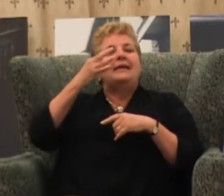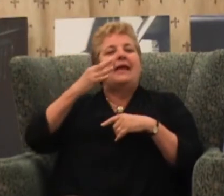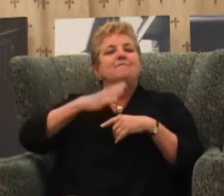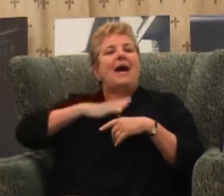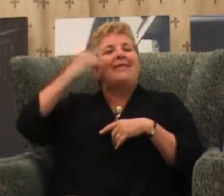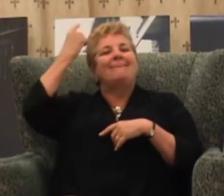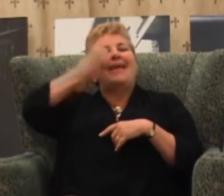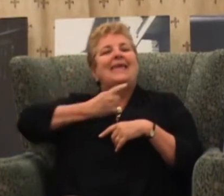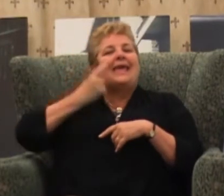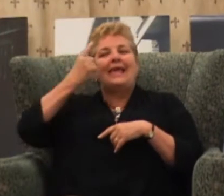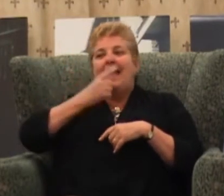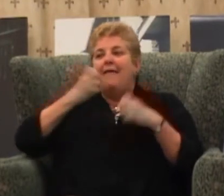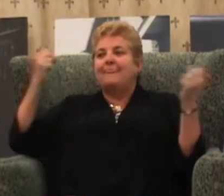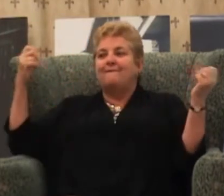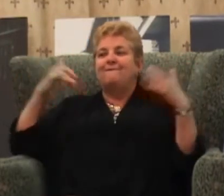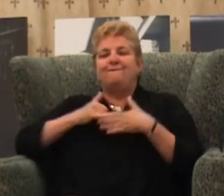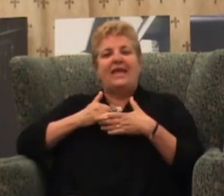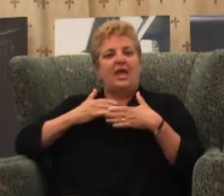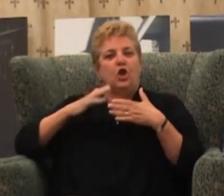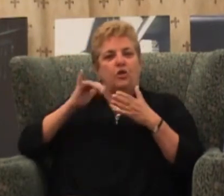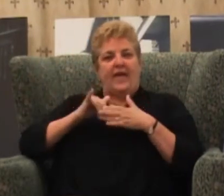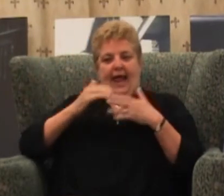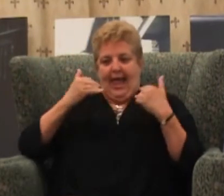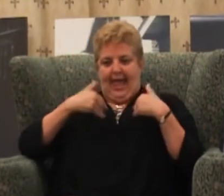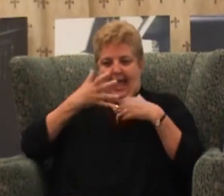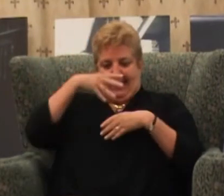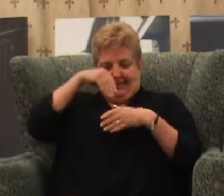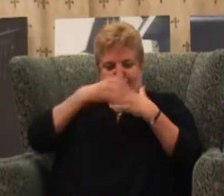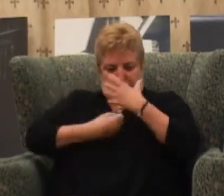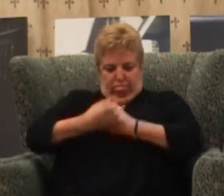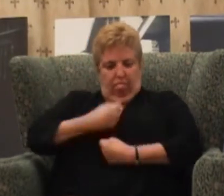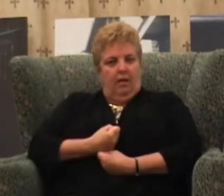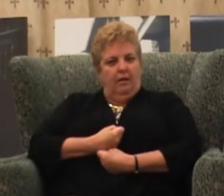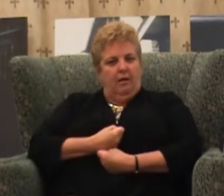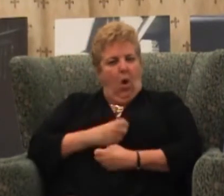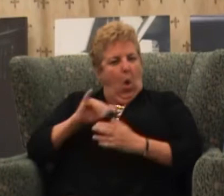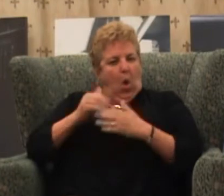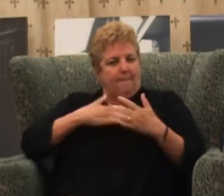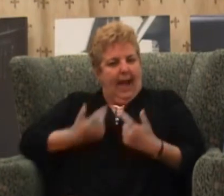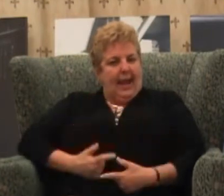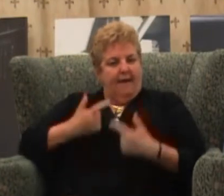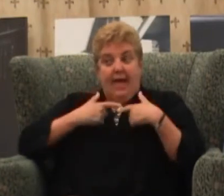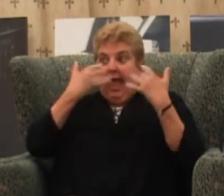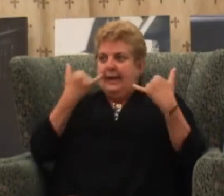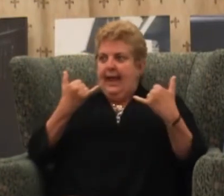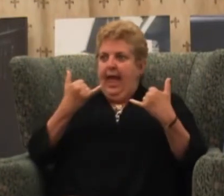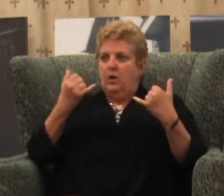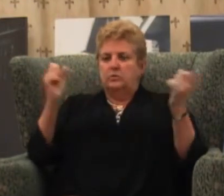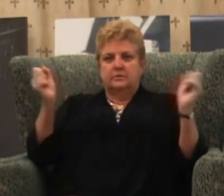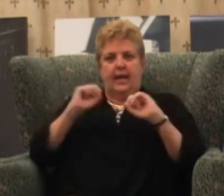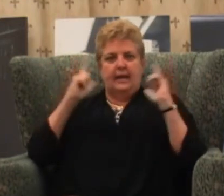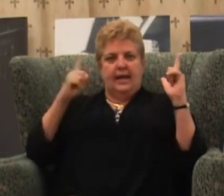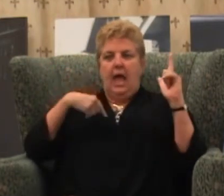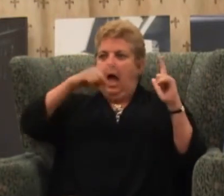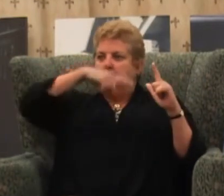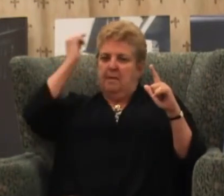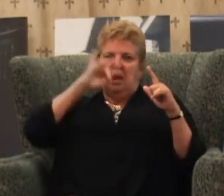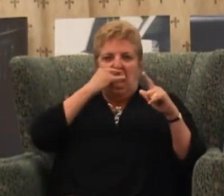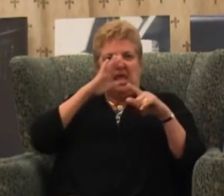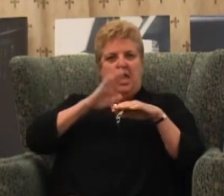and the fears that I'd grown and been shackled to all of my life. And now all of a sudden I'm a black kid on a college campus, and